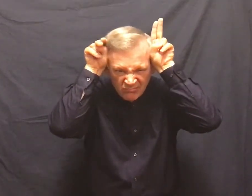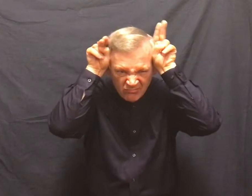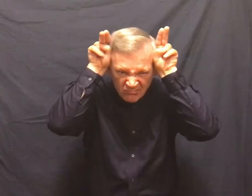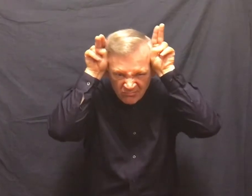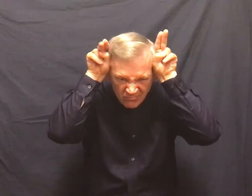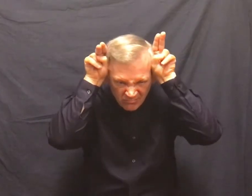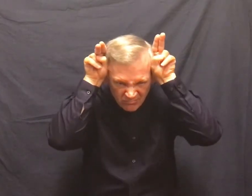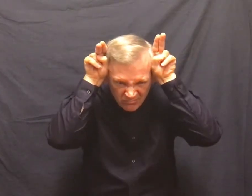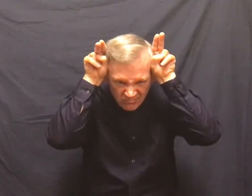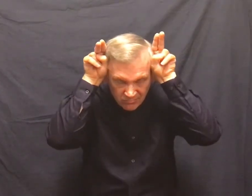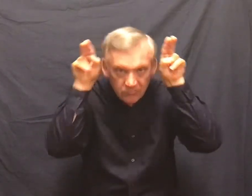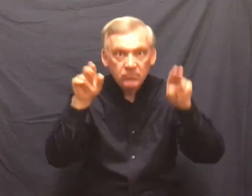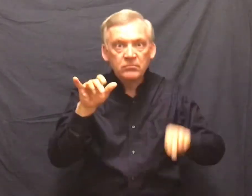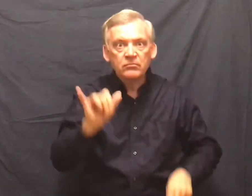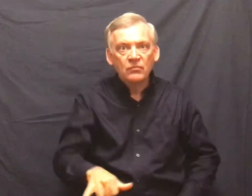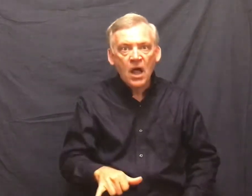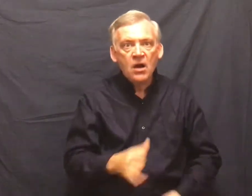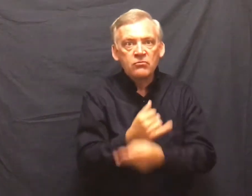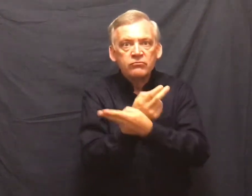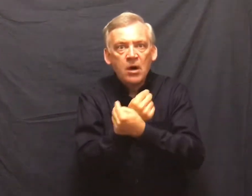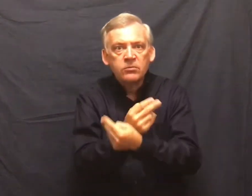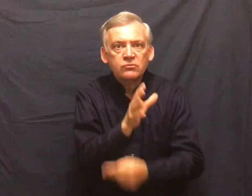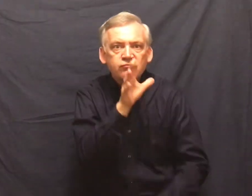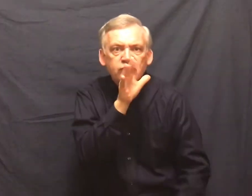And it spoke in Lenny's voice too.